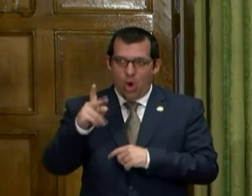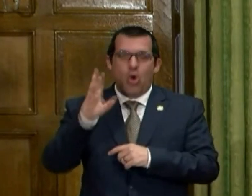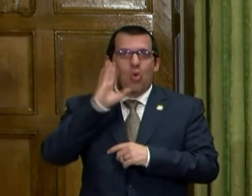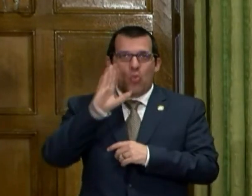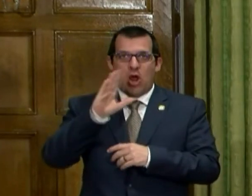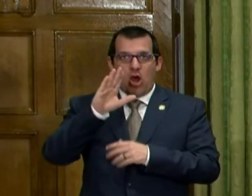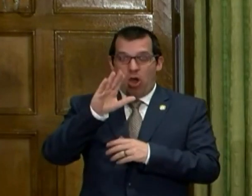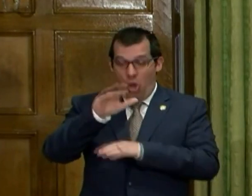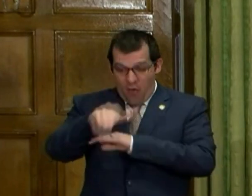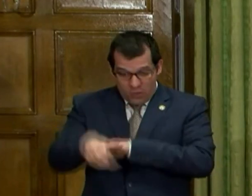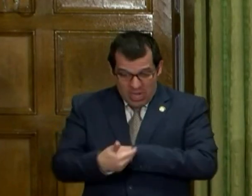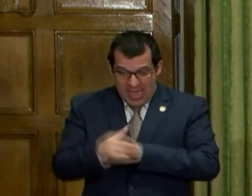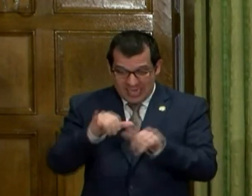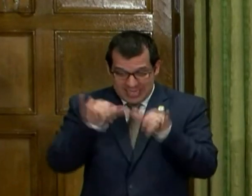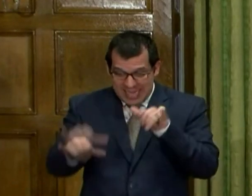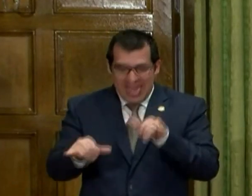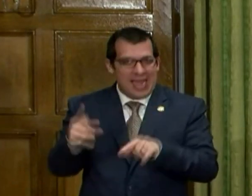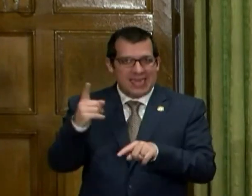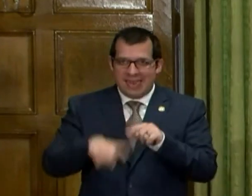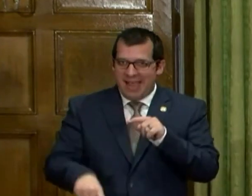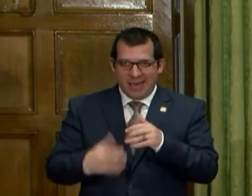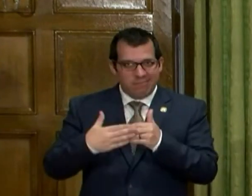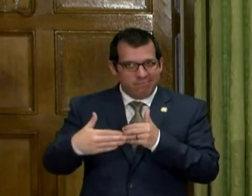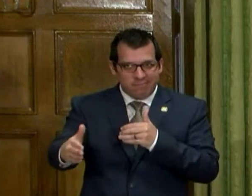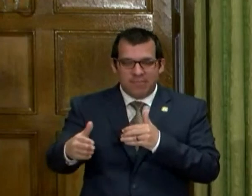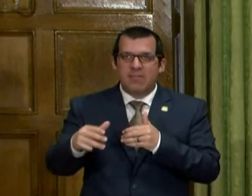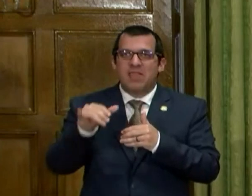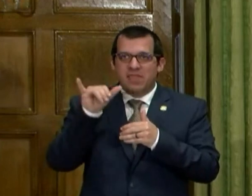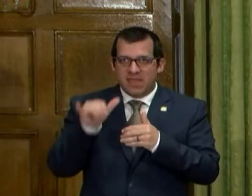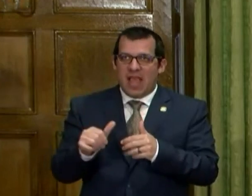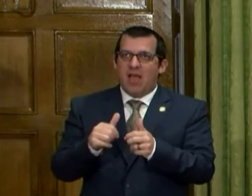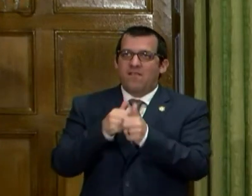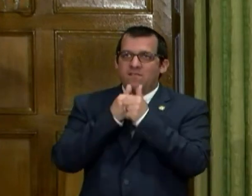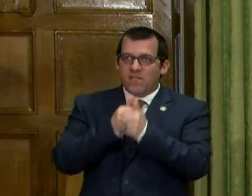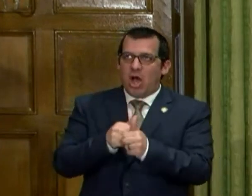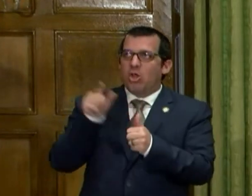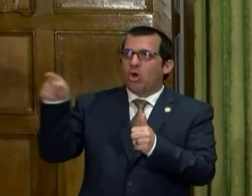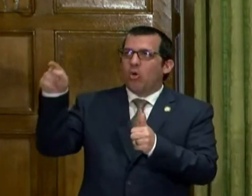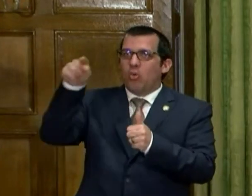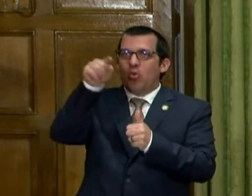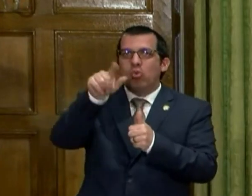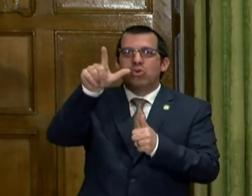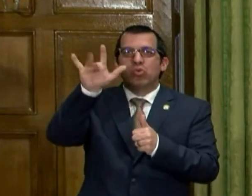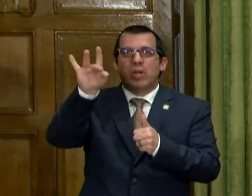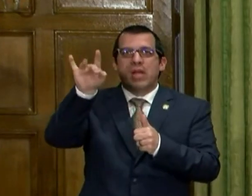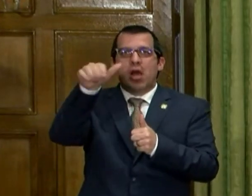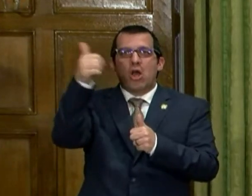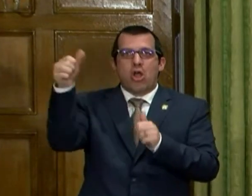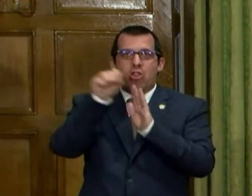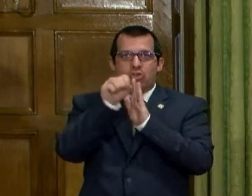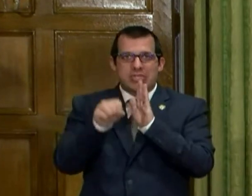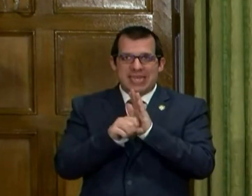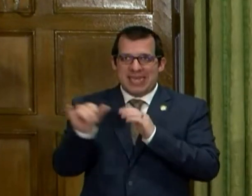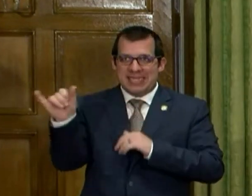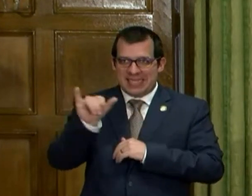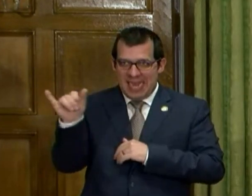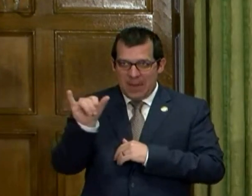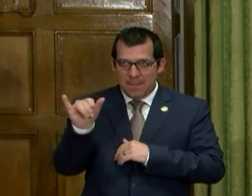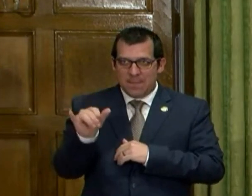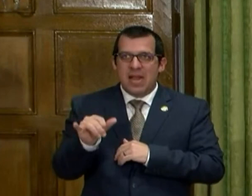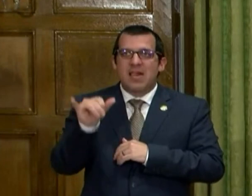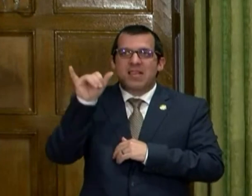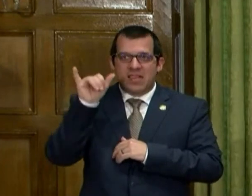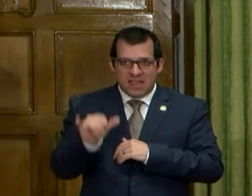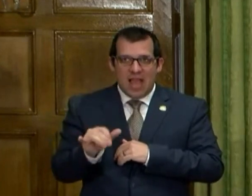overnight opportunities. This is consistent with 28 other states, and we believe it will